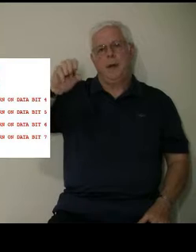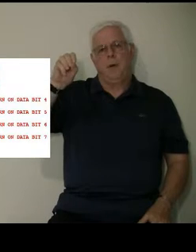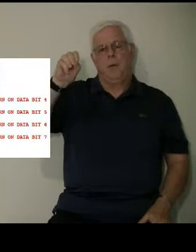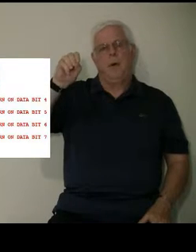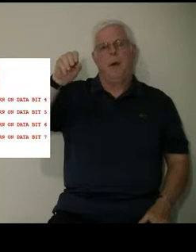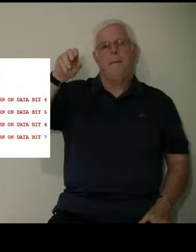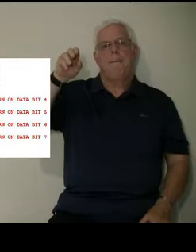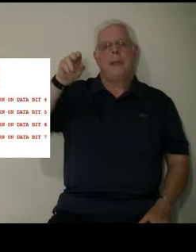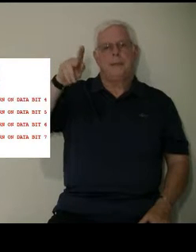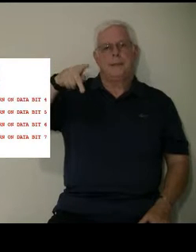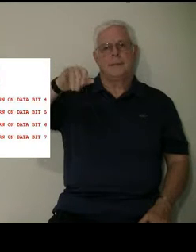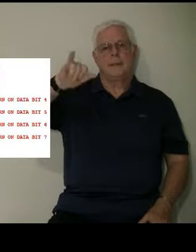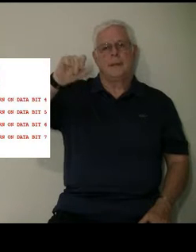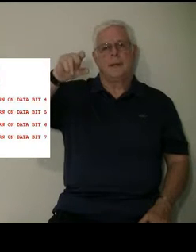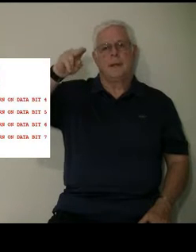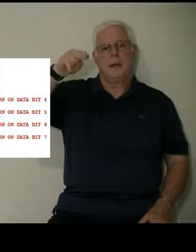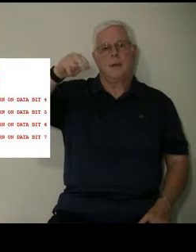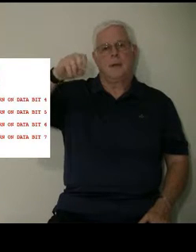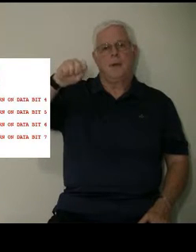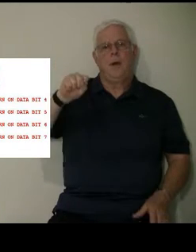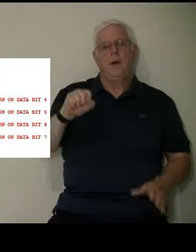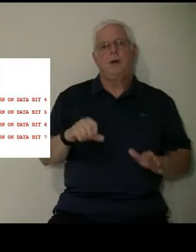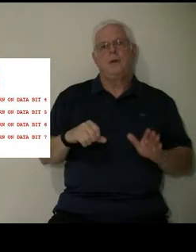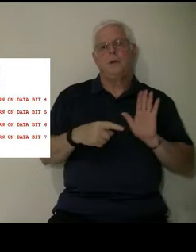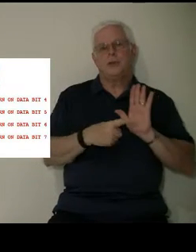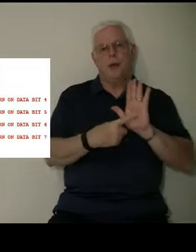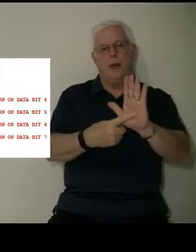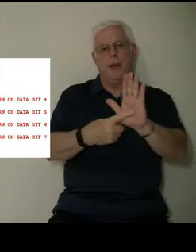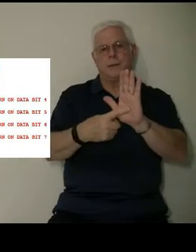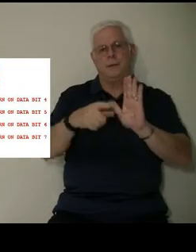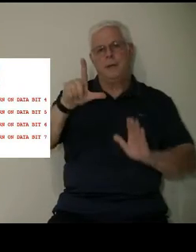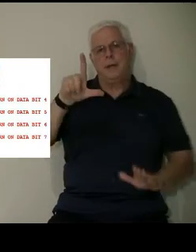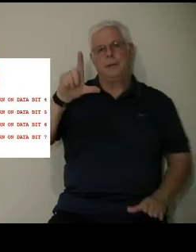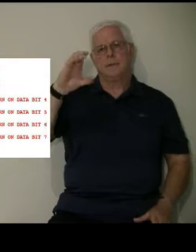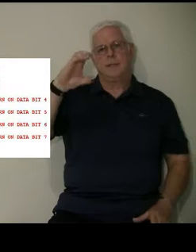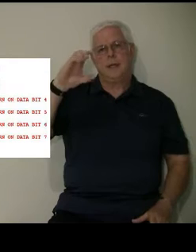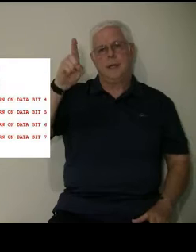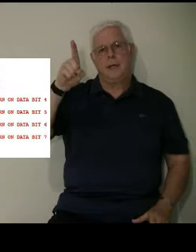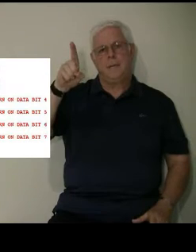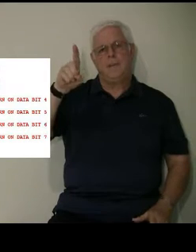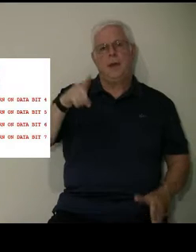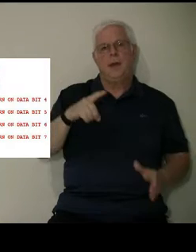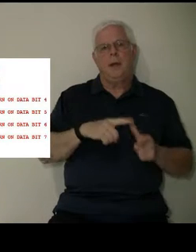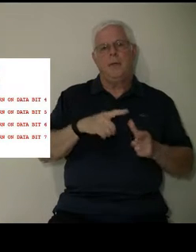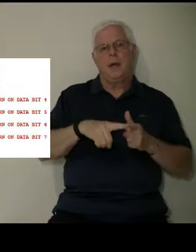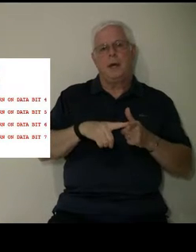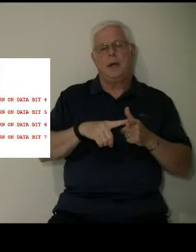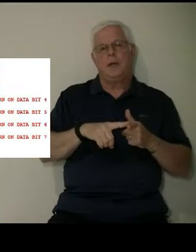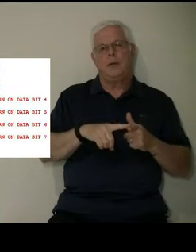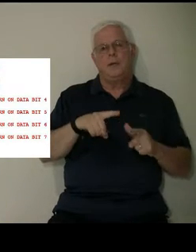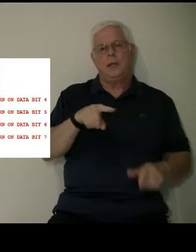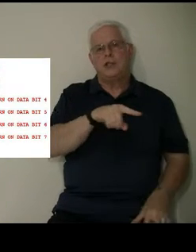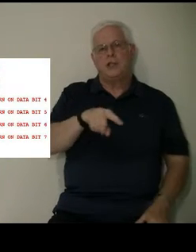GPIO pins to show that to the LCD. Then the